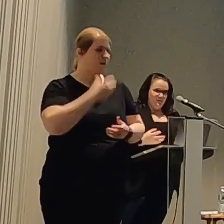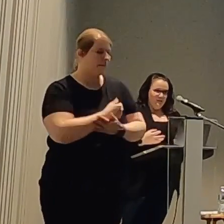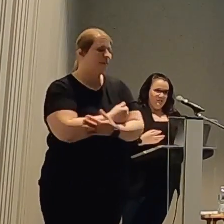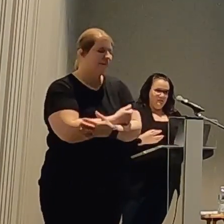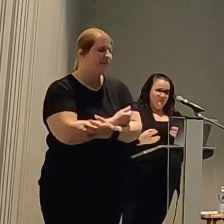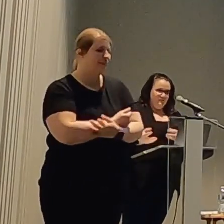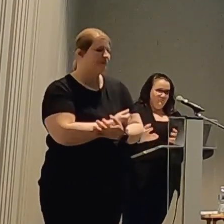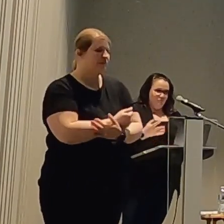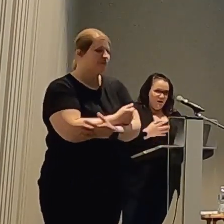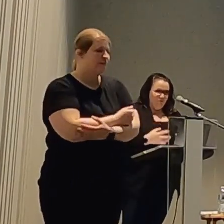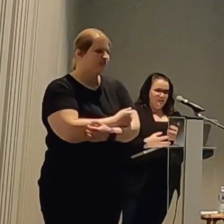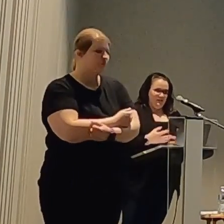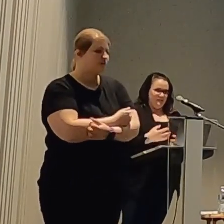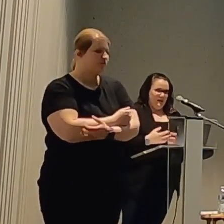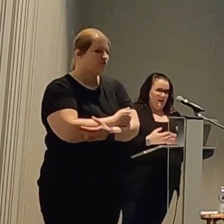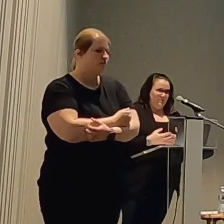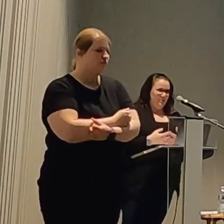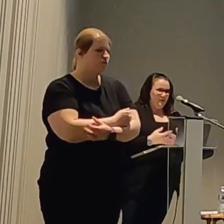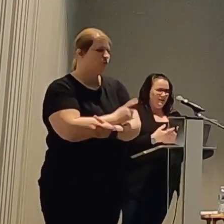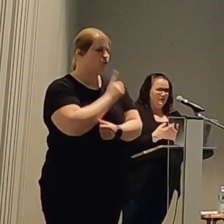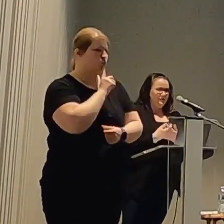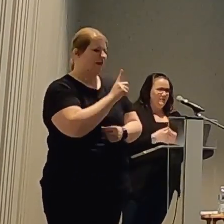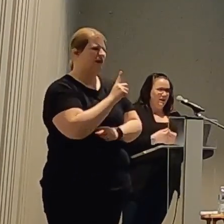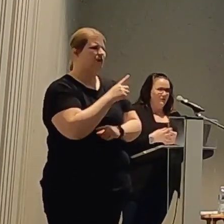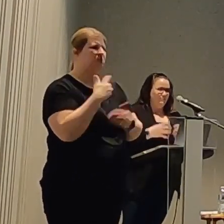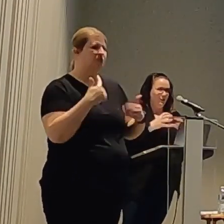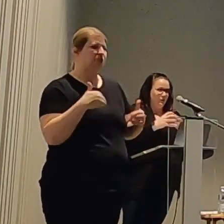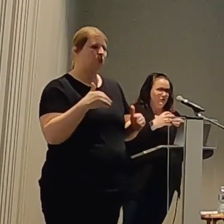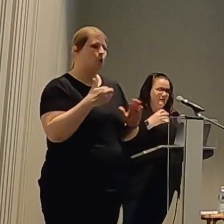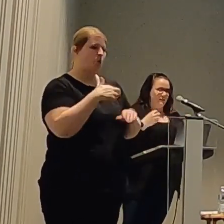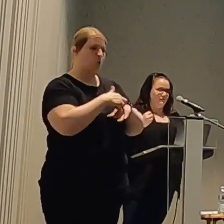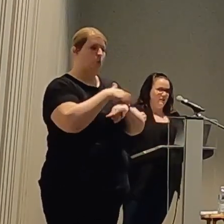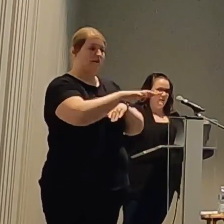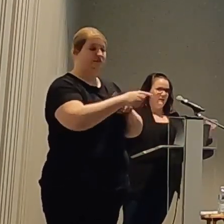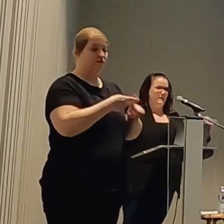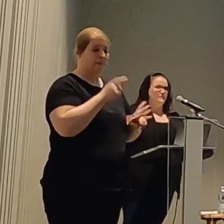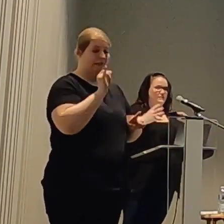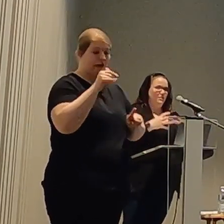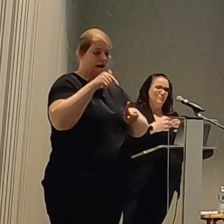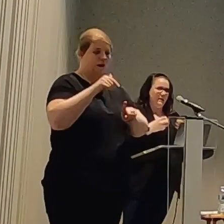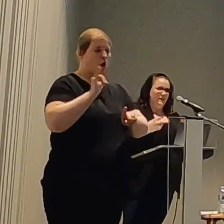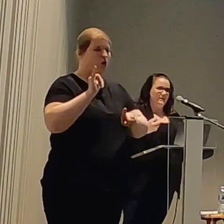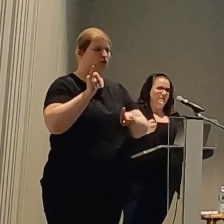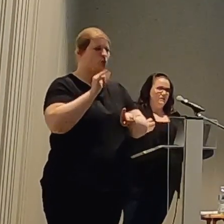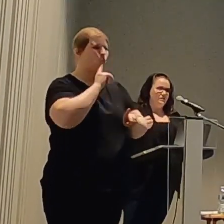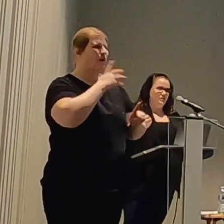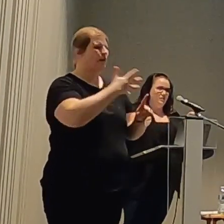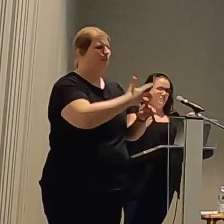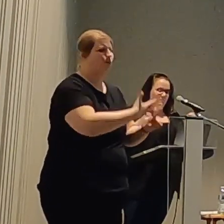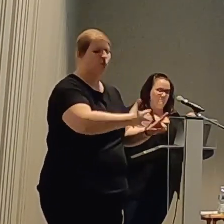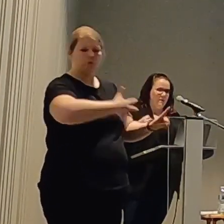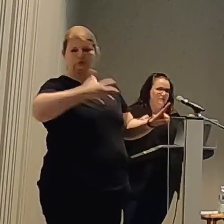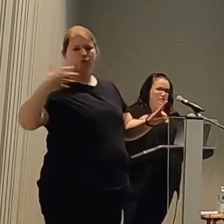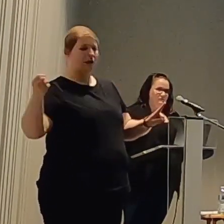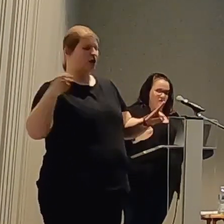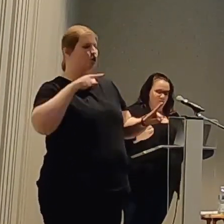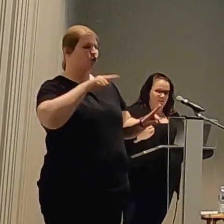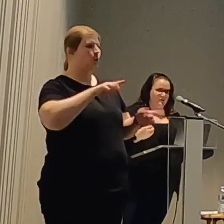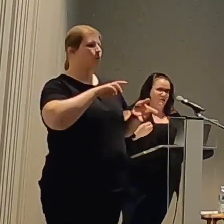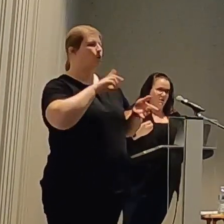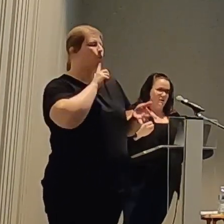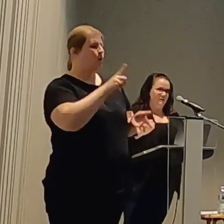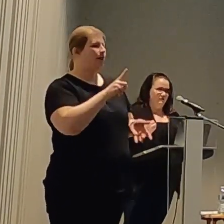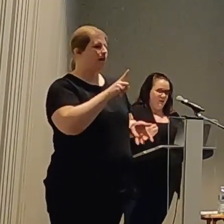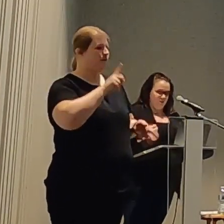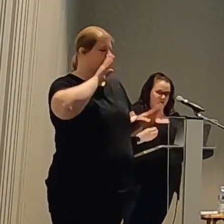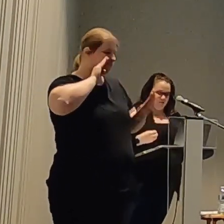starkness references that, but it also kind of pulls everything else away. So you are meant to